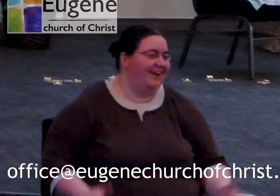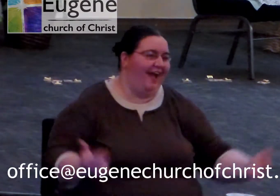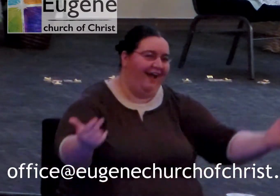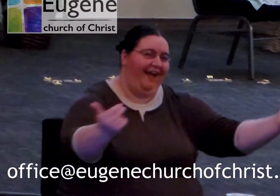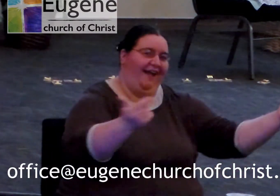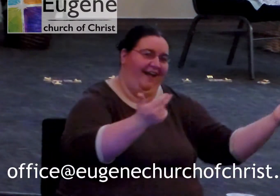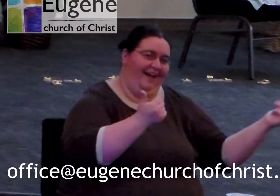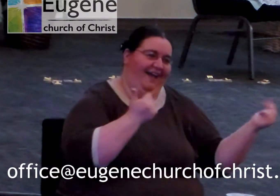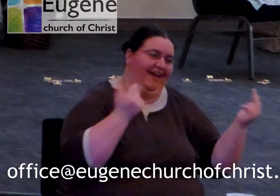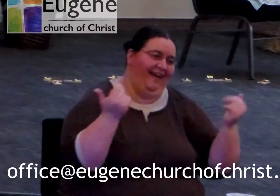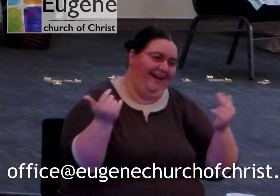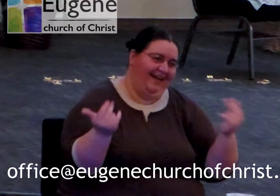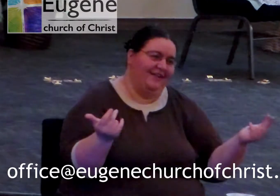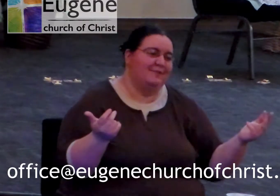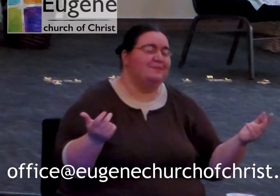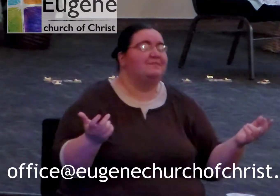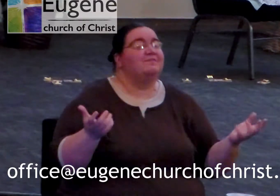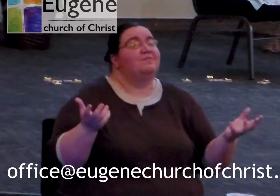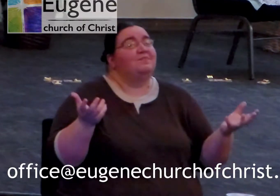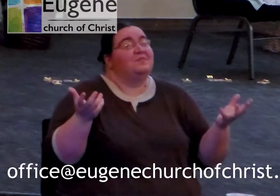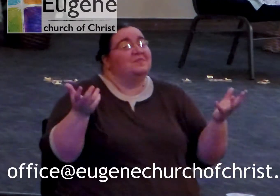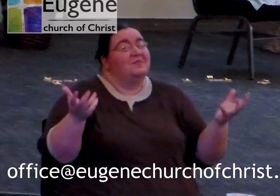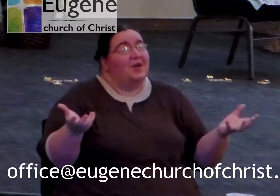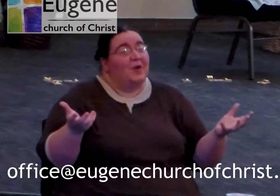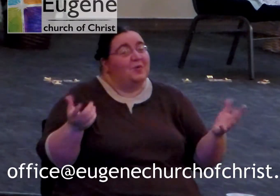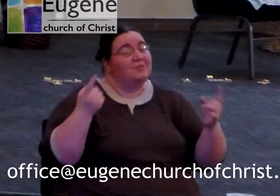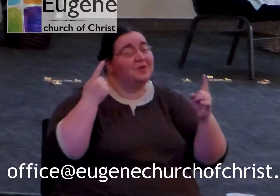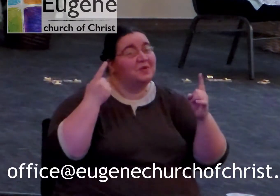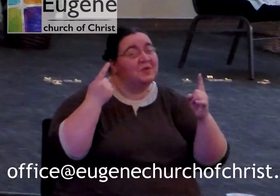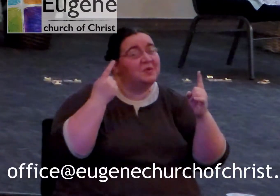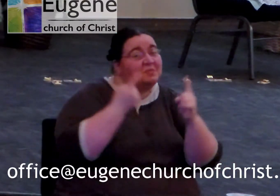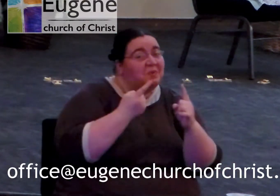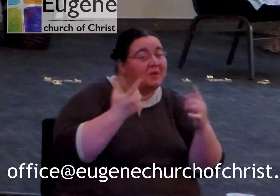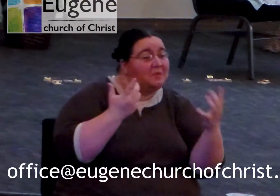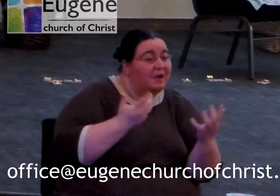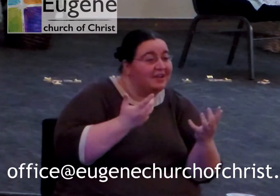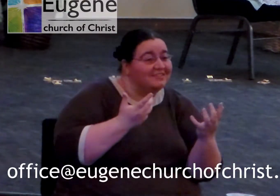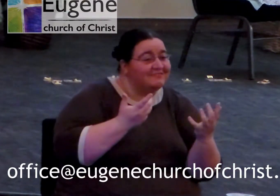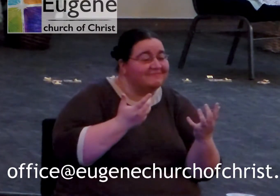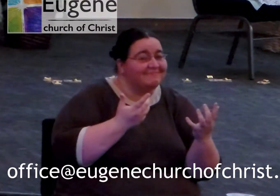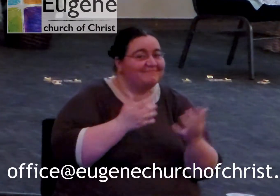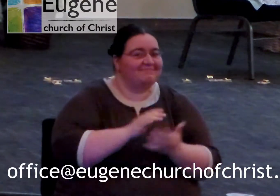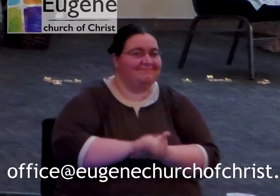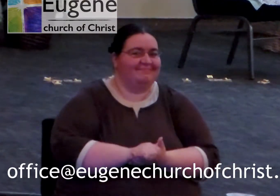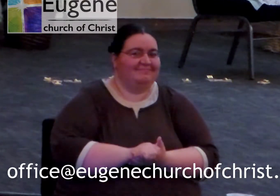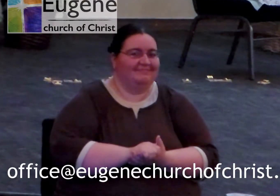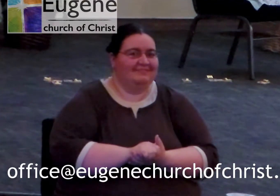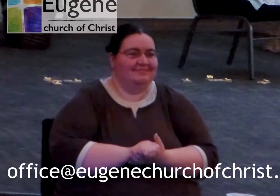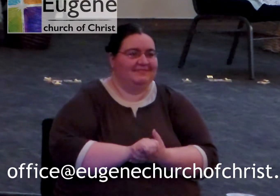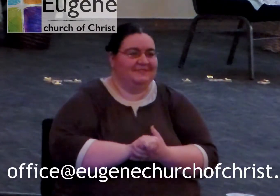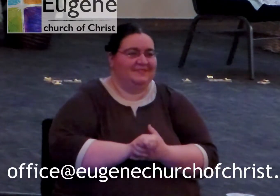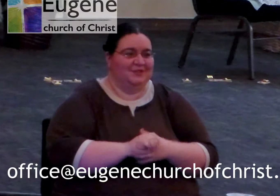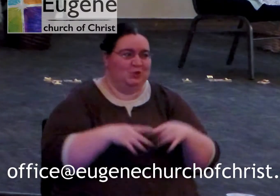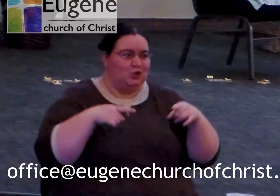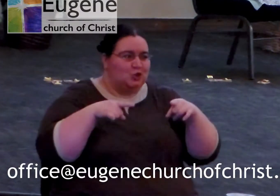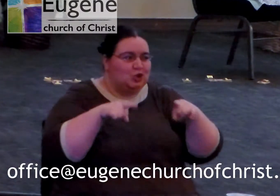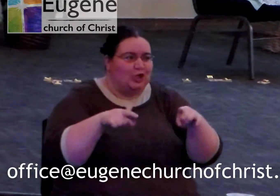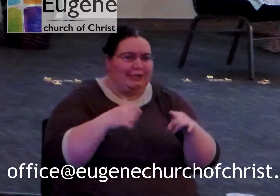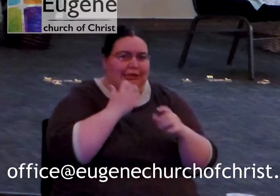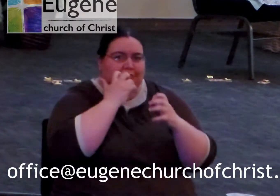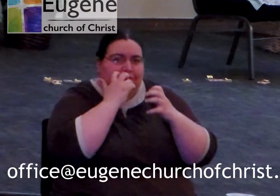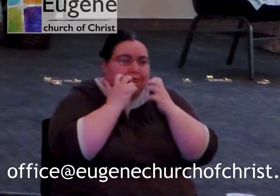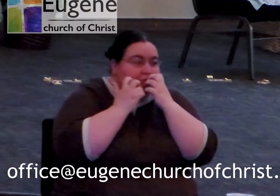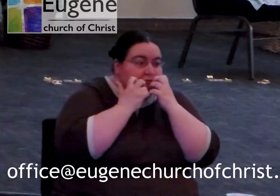So here's the point of all of this thing. In the midst of the oohs and the ahs and whatever, it's a good illustration, I